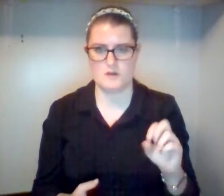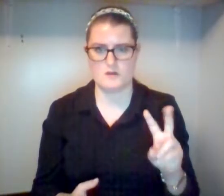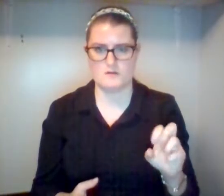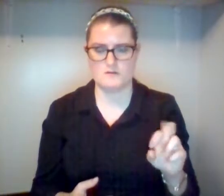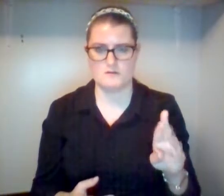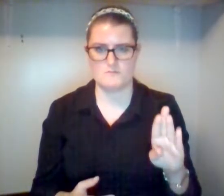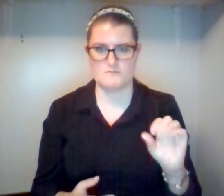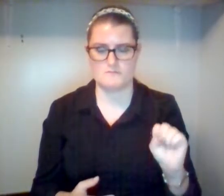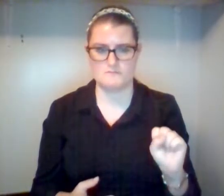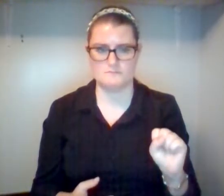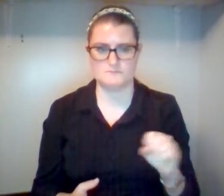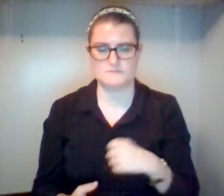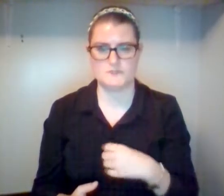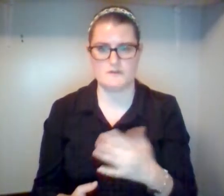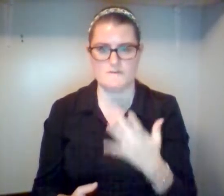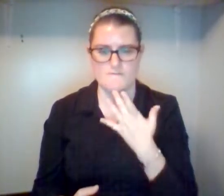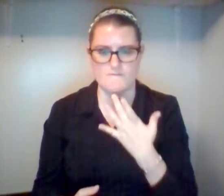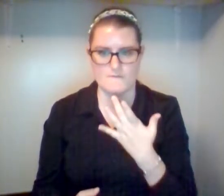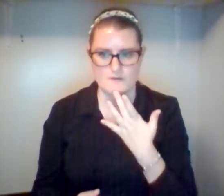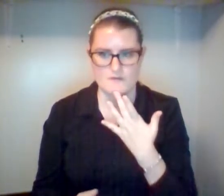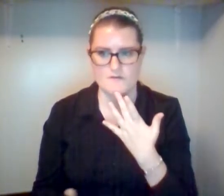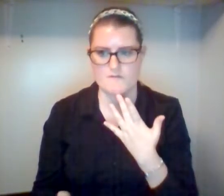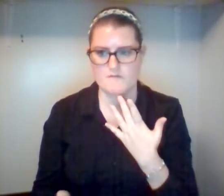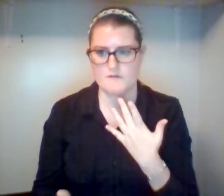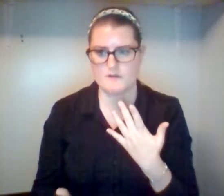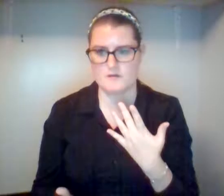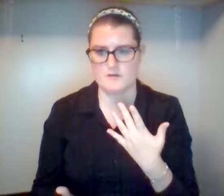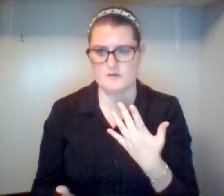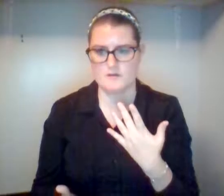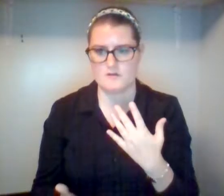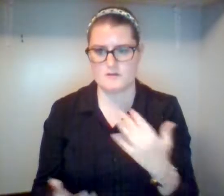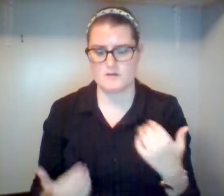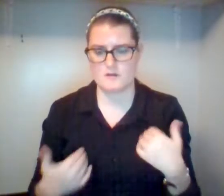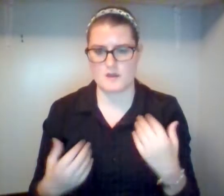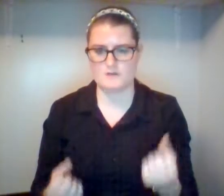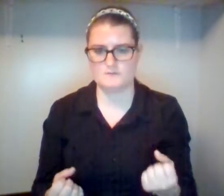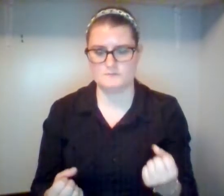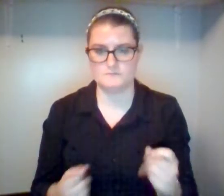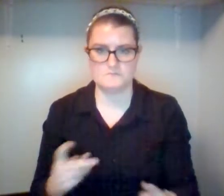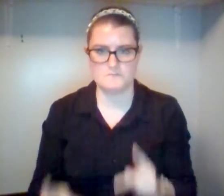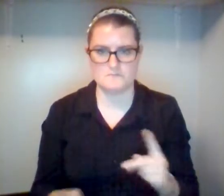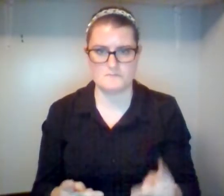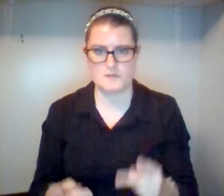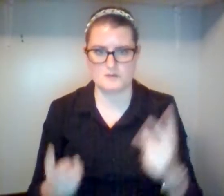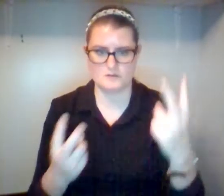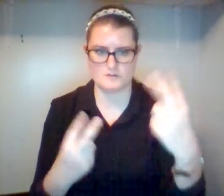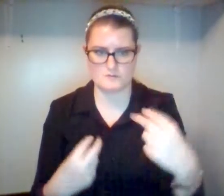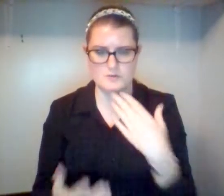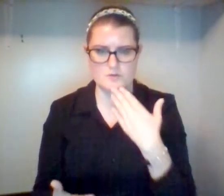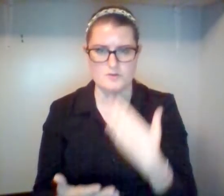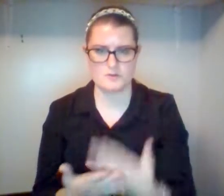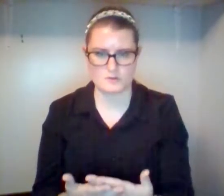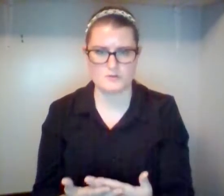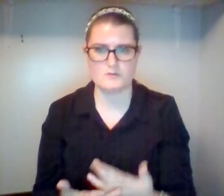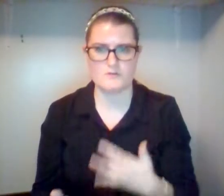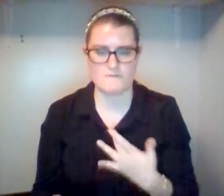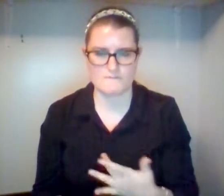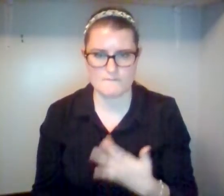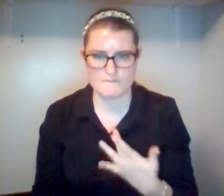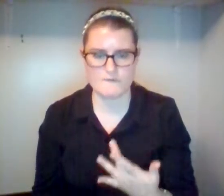favor is better than silver or gold. We should want a good name in the community. Matthew 5.16 Let your light so shine